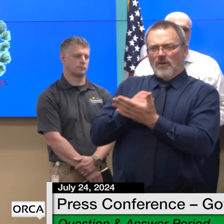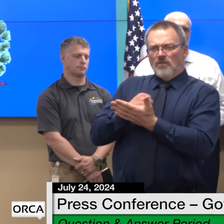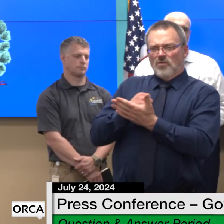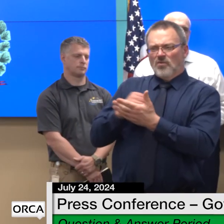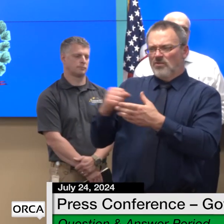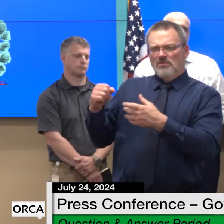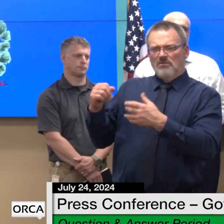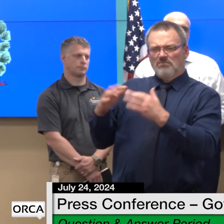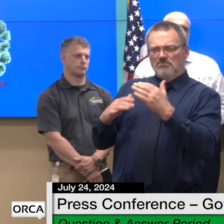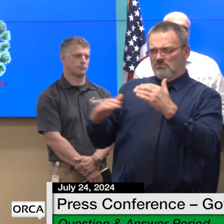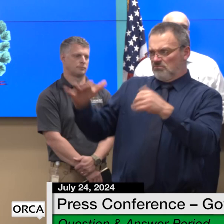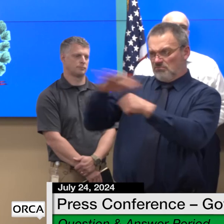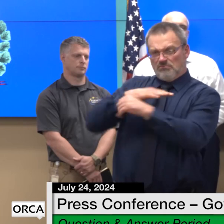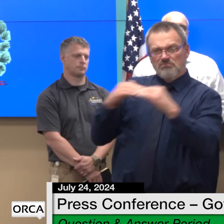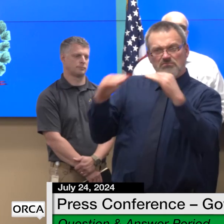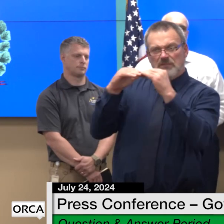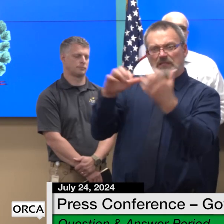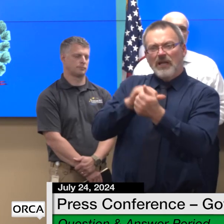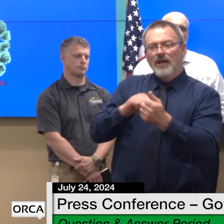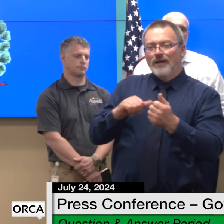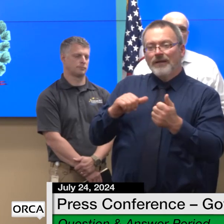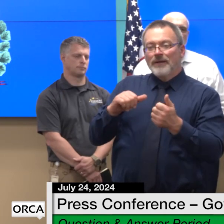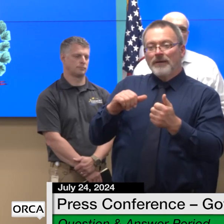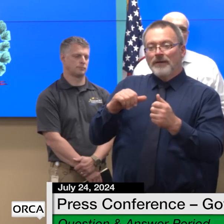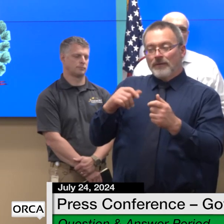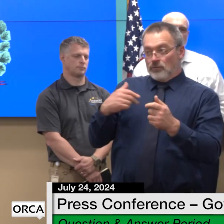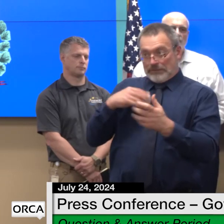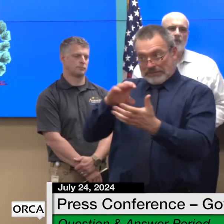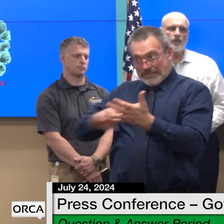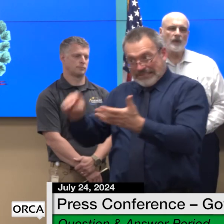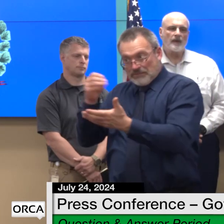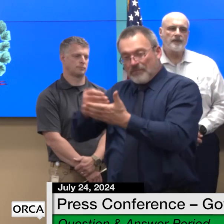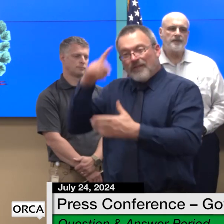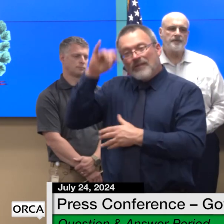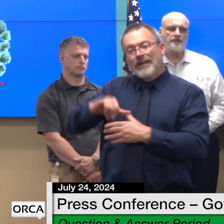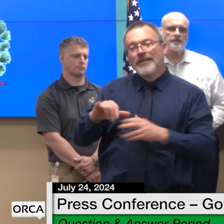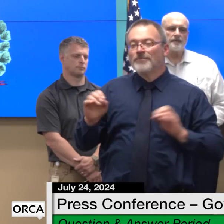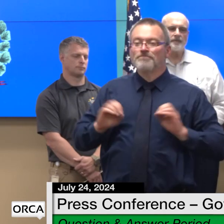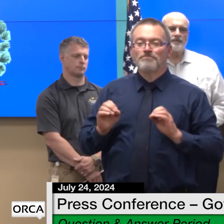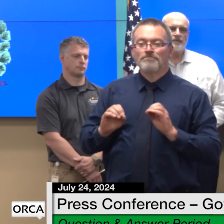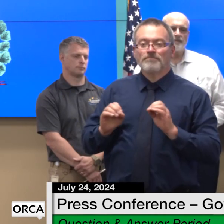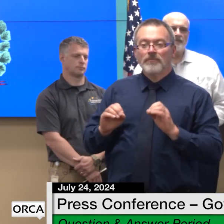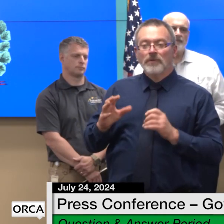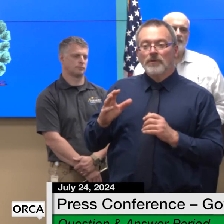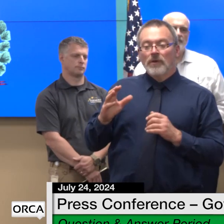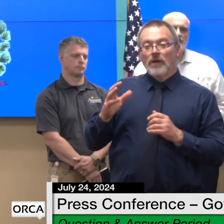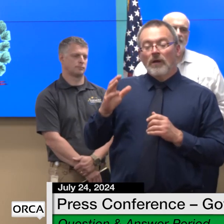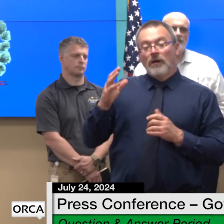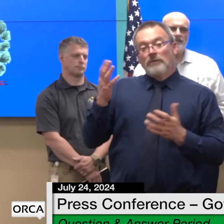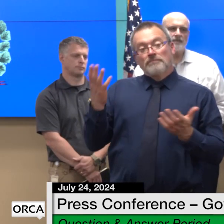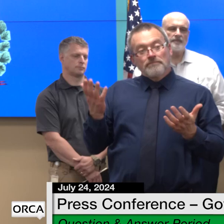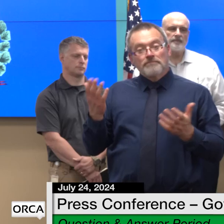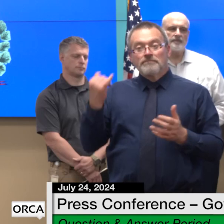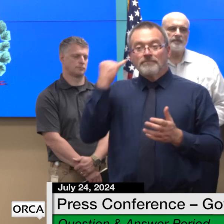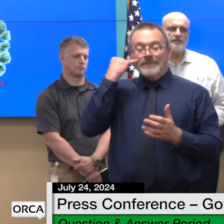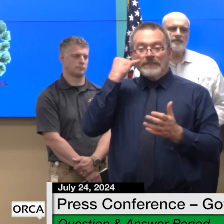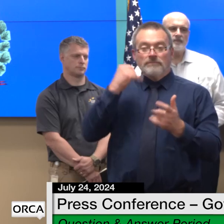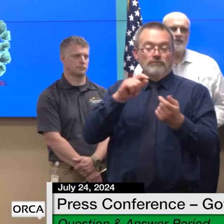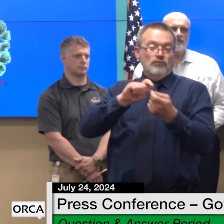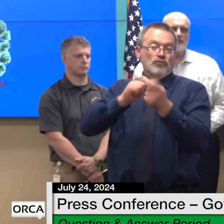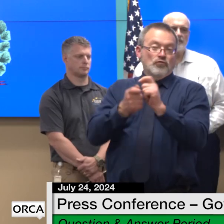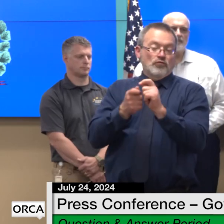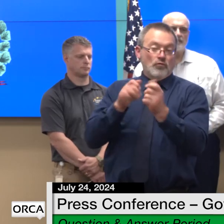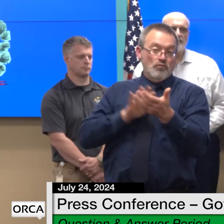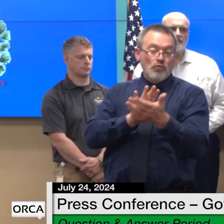appropriation to be made for that unless we change and change the